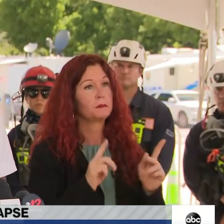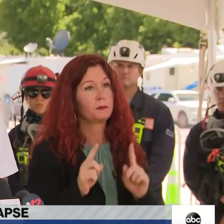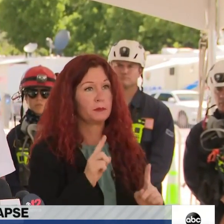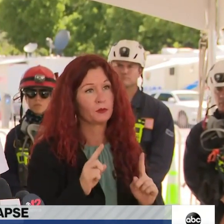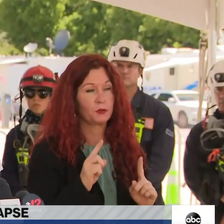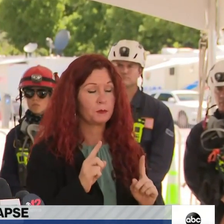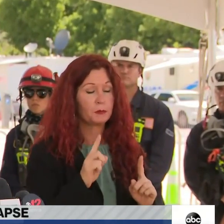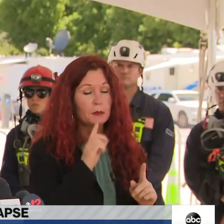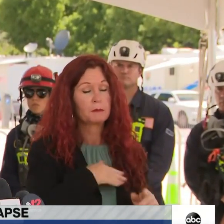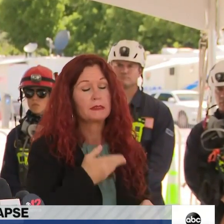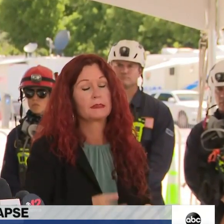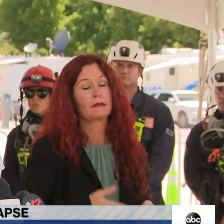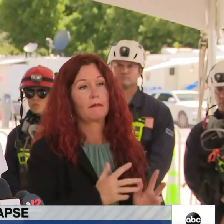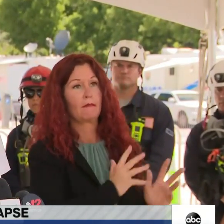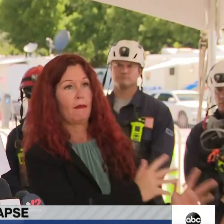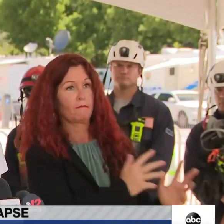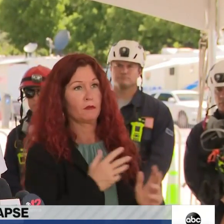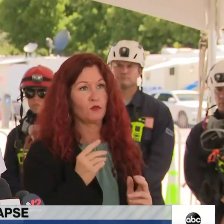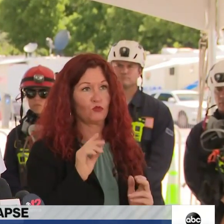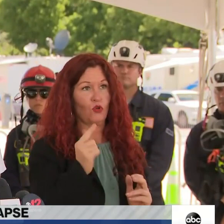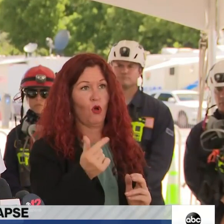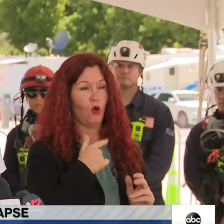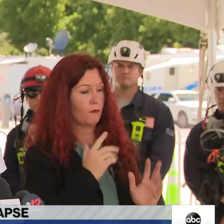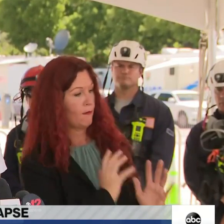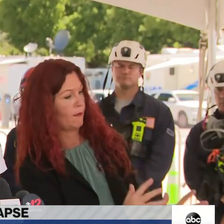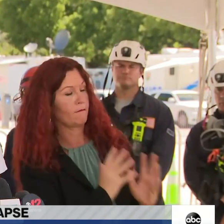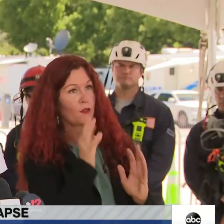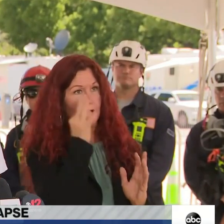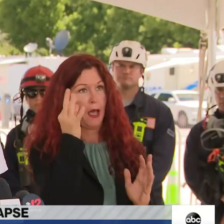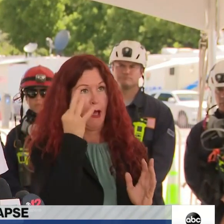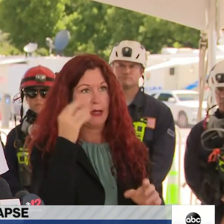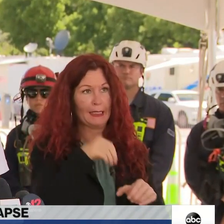building. Her compassion on that subject